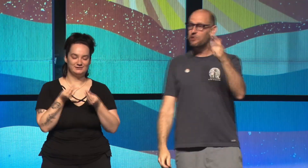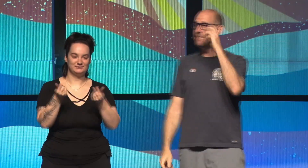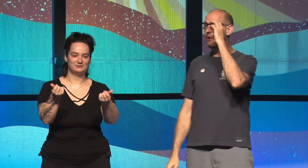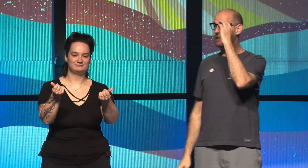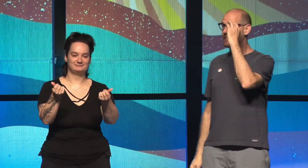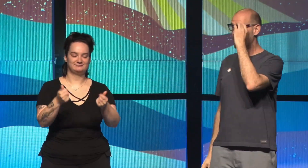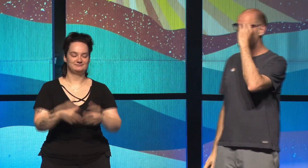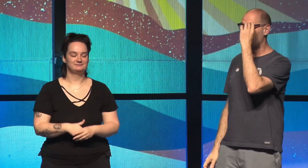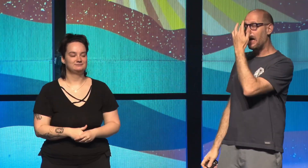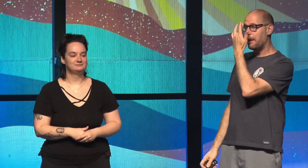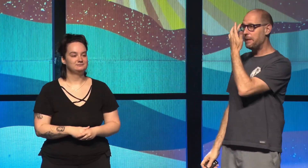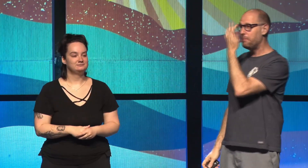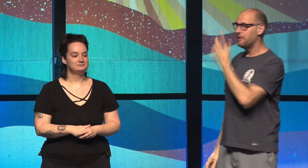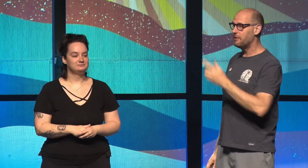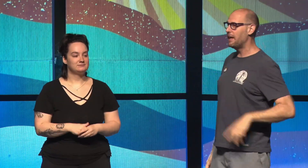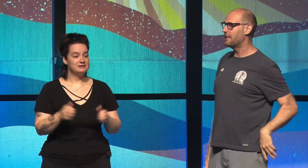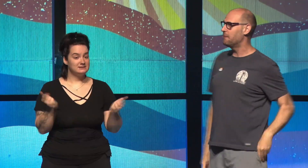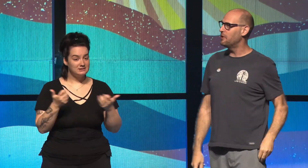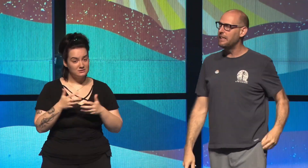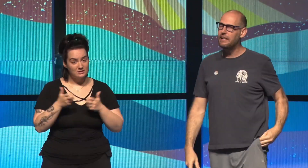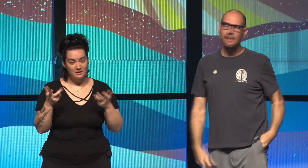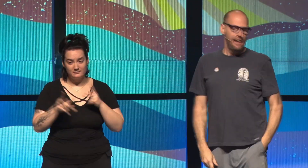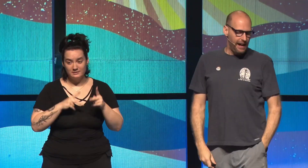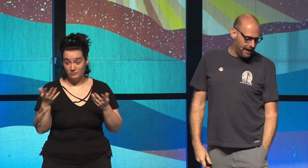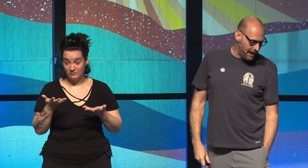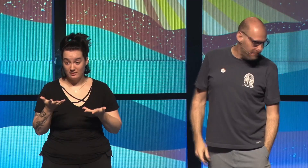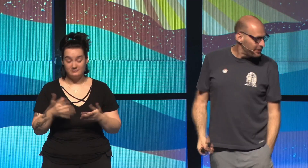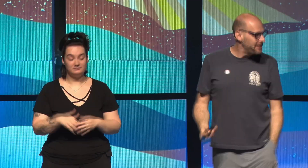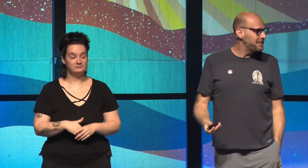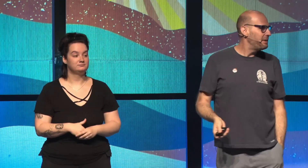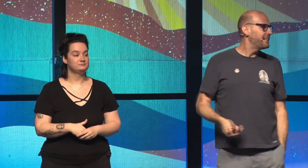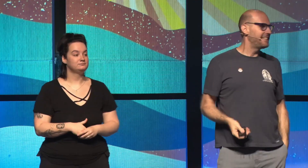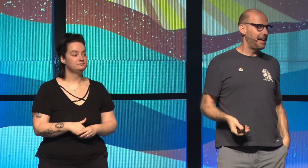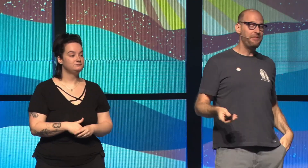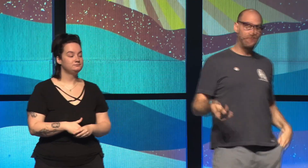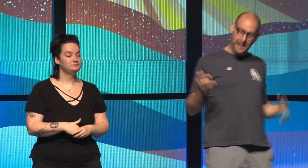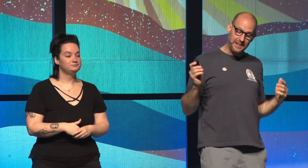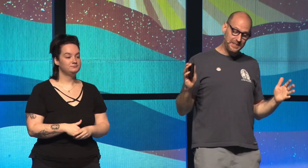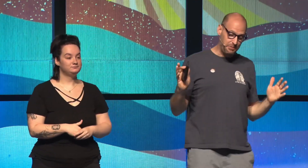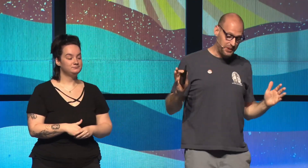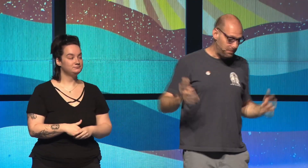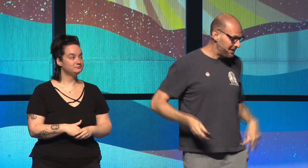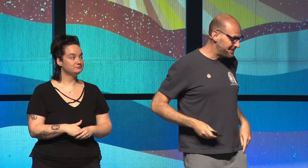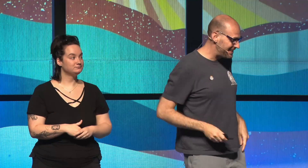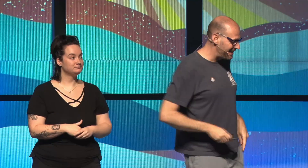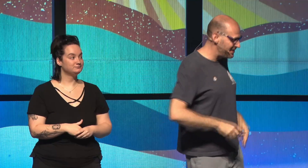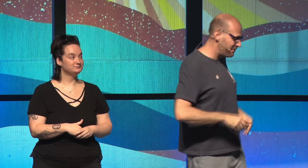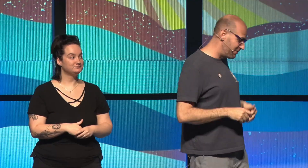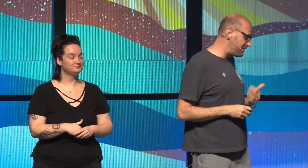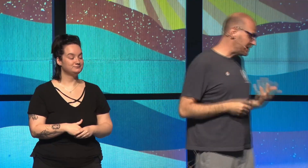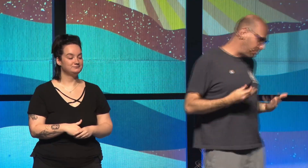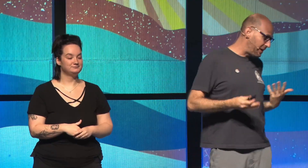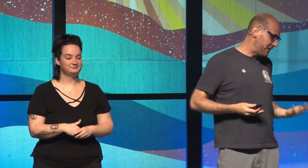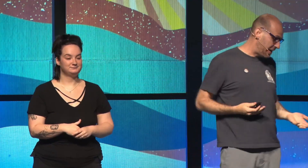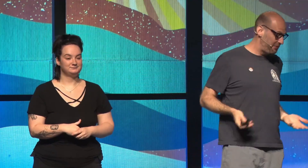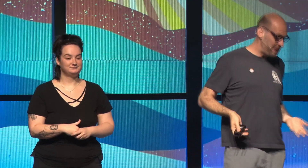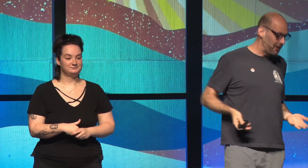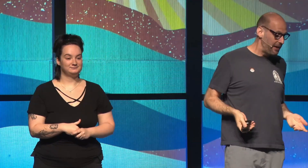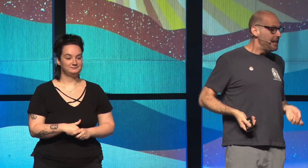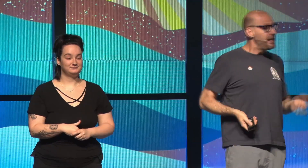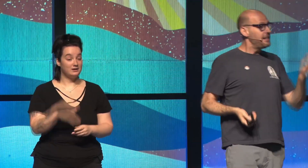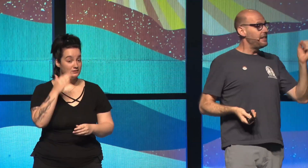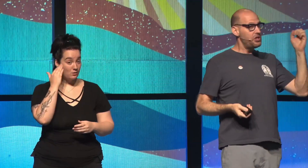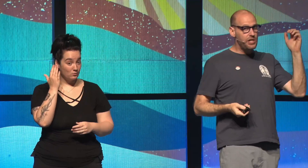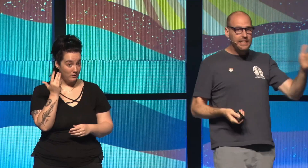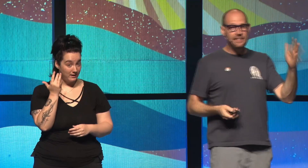what's interesting and what scares a lot of people in the faith community? I've learned this because I've gotten some responses that display a lot of